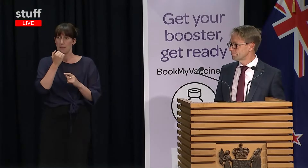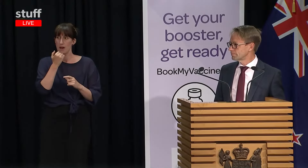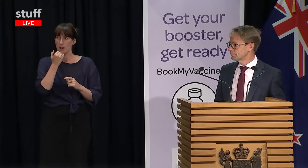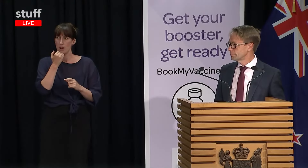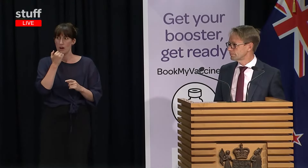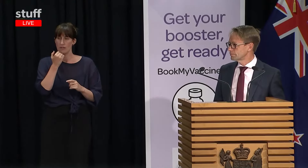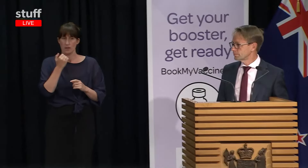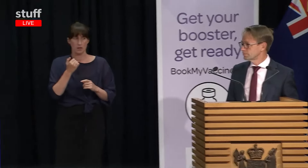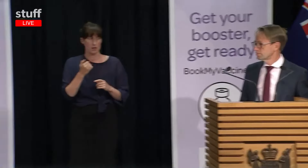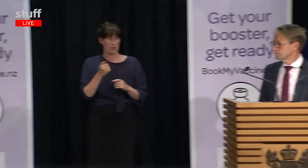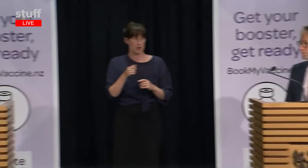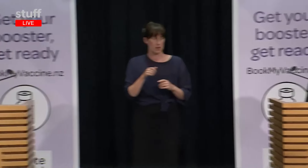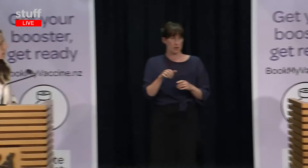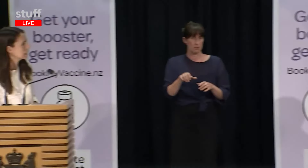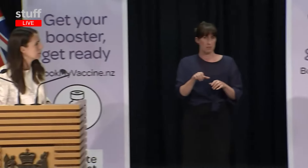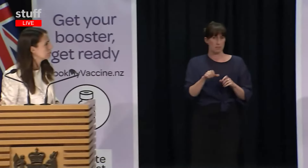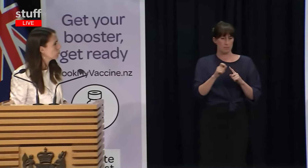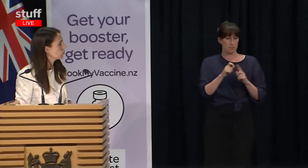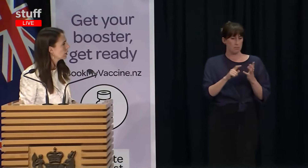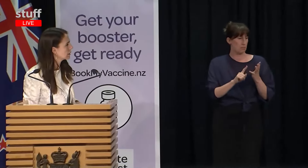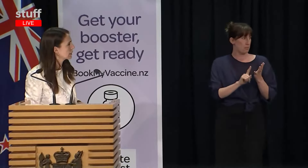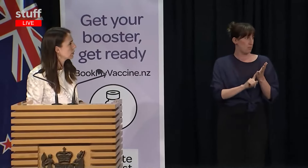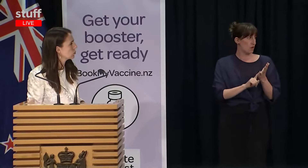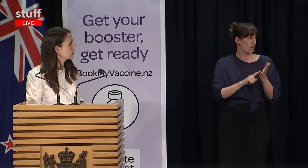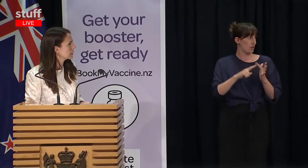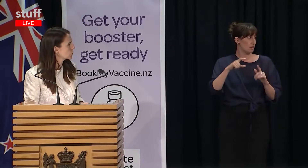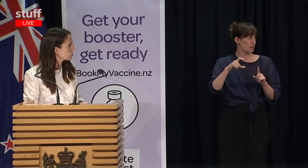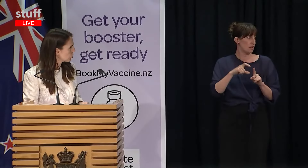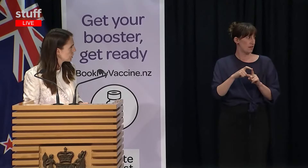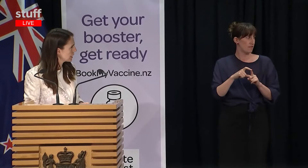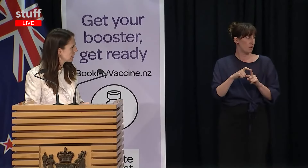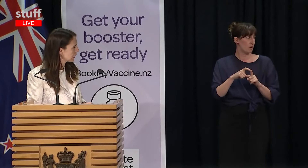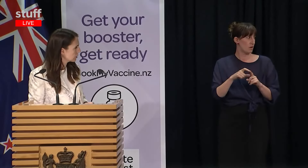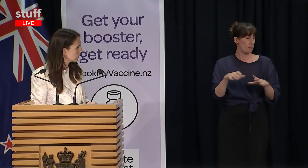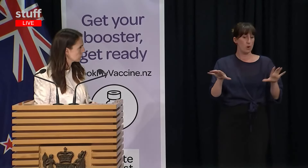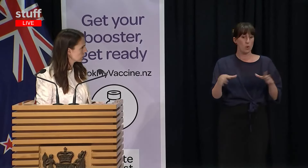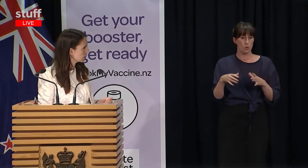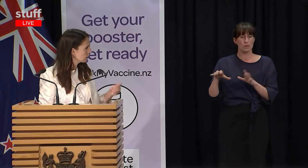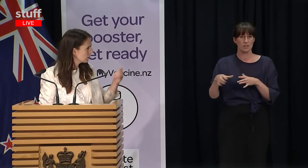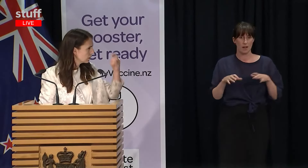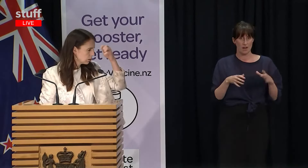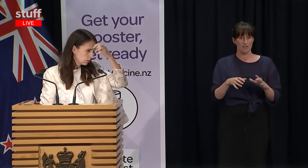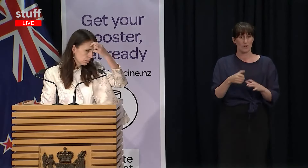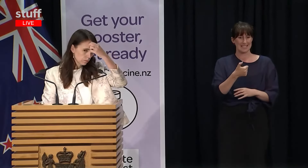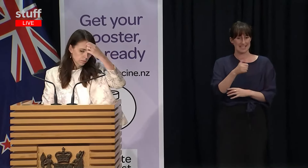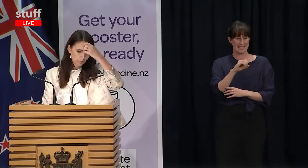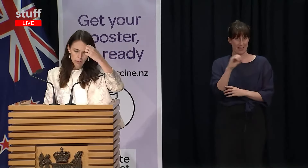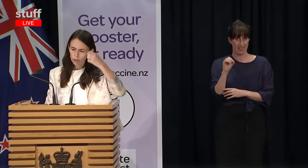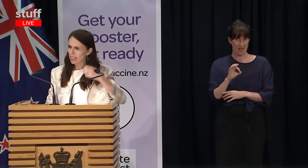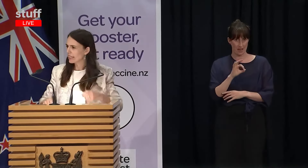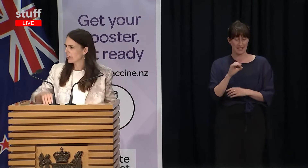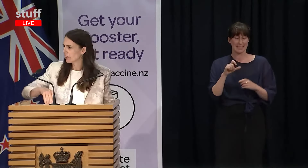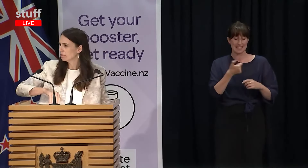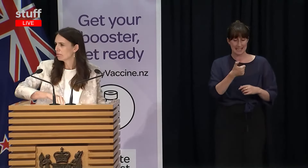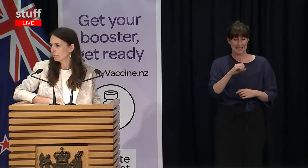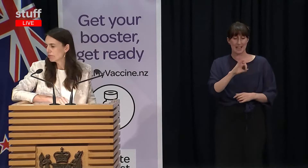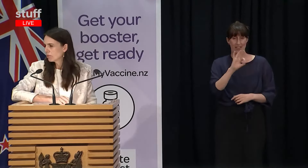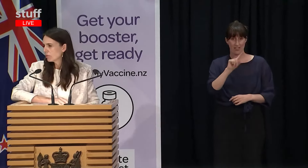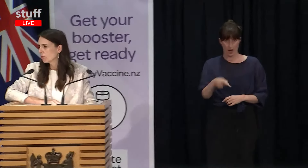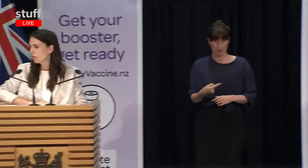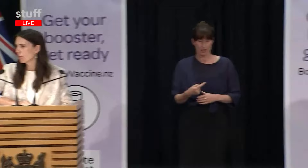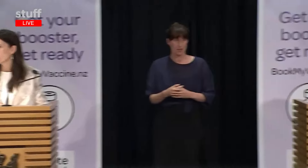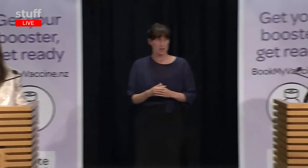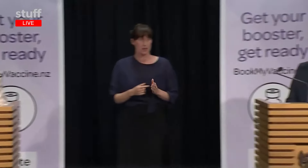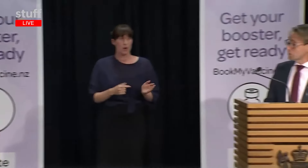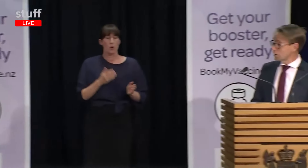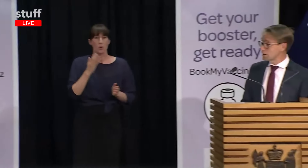pooled for 60,000, then for single it's 30,000, Doctor? It's about 38,000. So yes, as we get